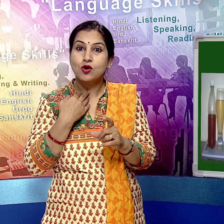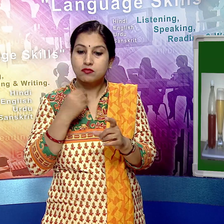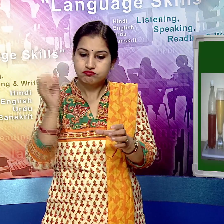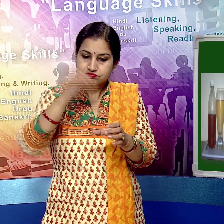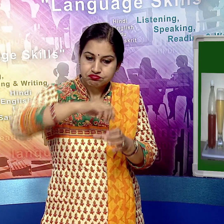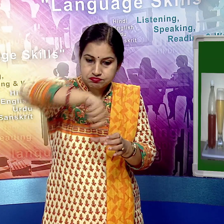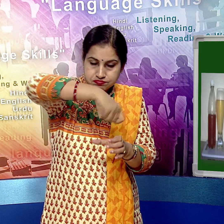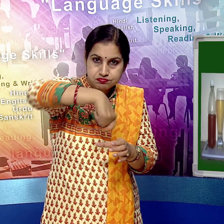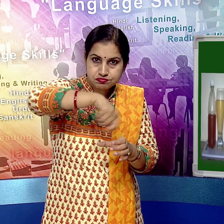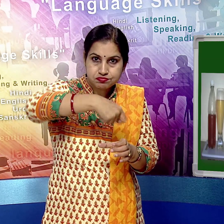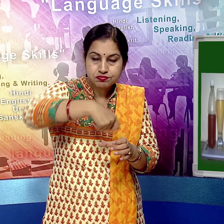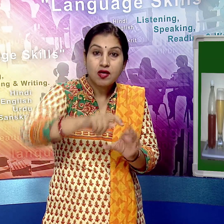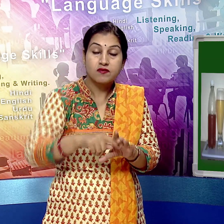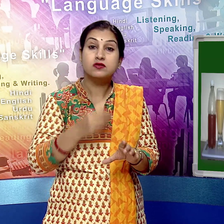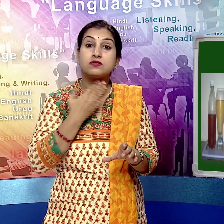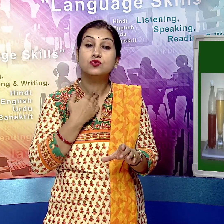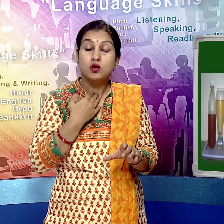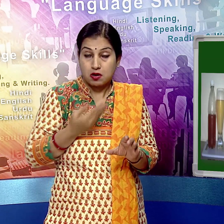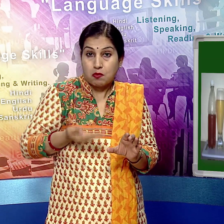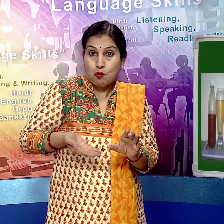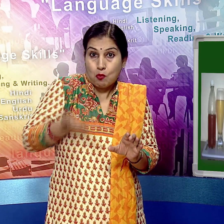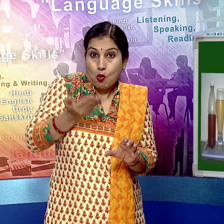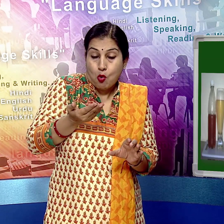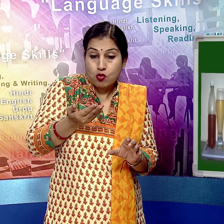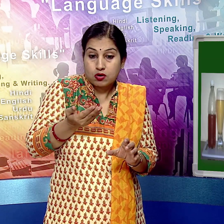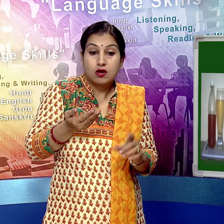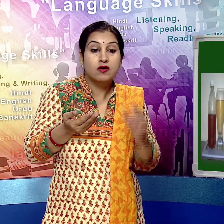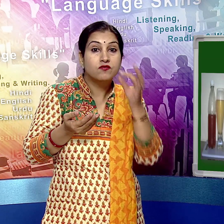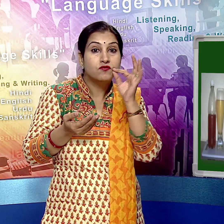The quantity of sugar depends on the quantity of fruit juice.